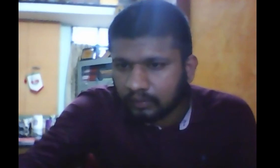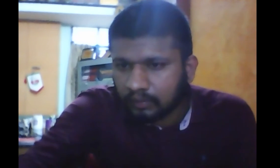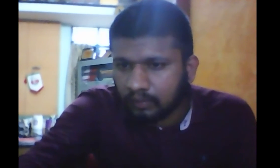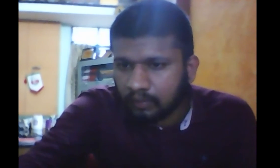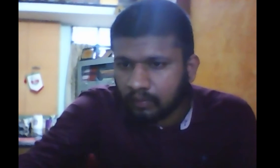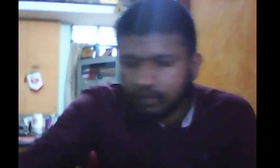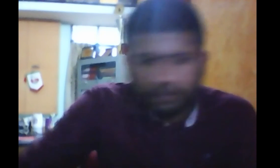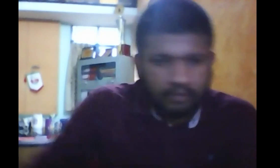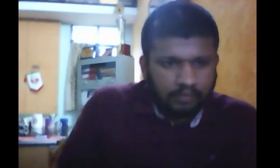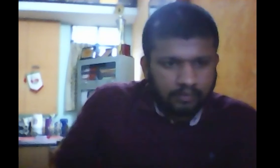What do you think?